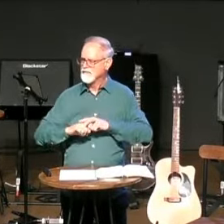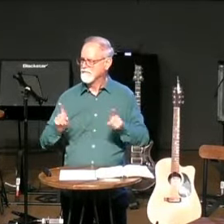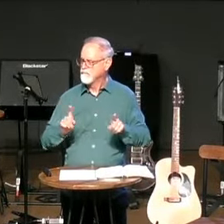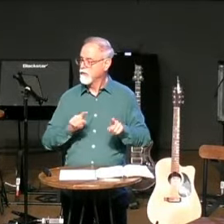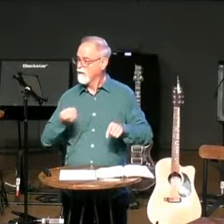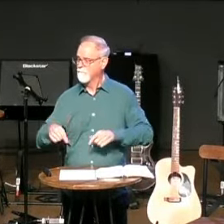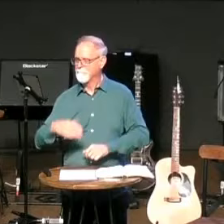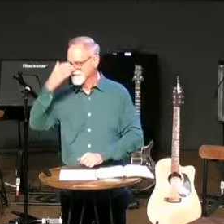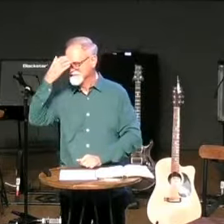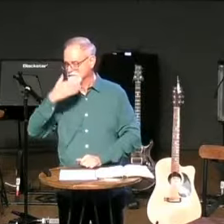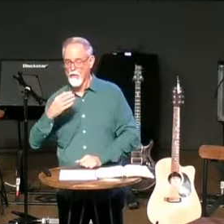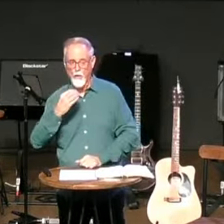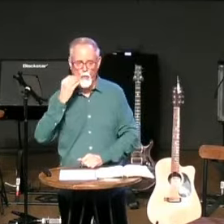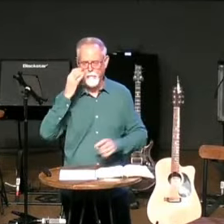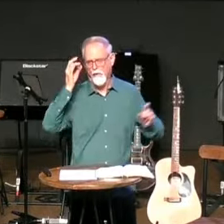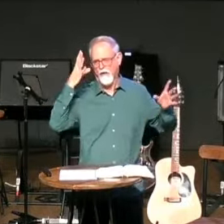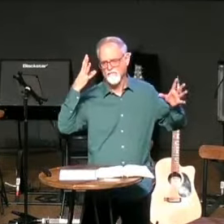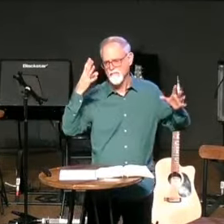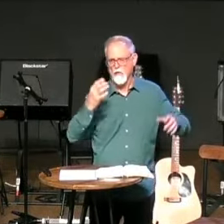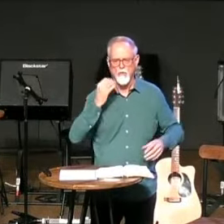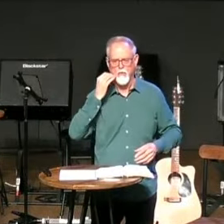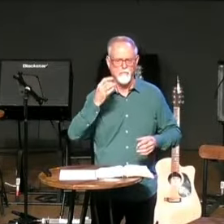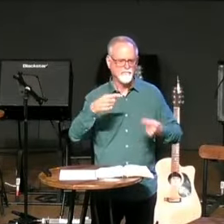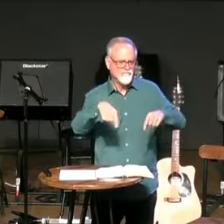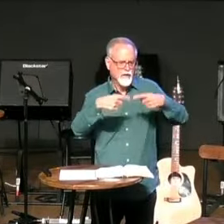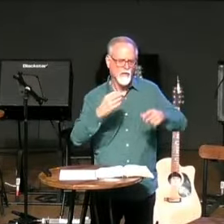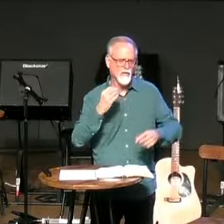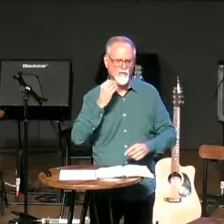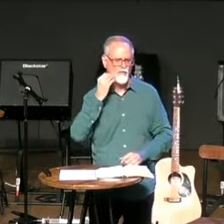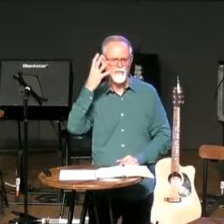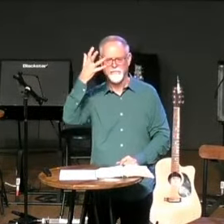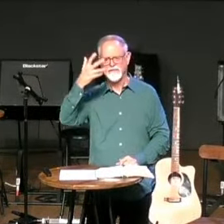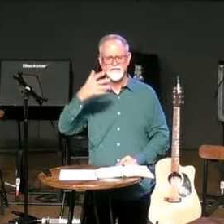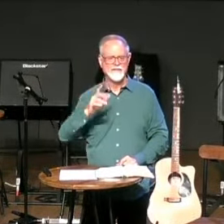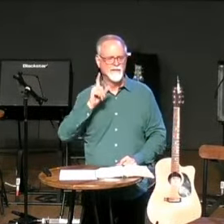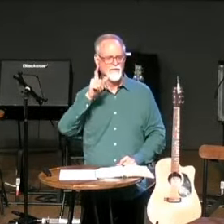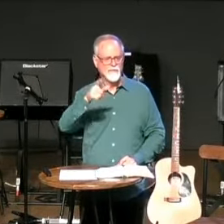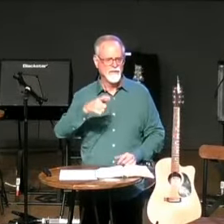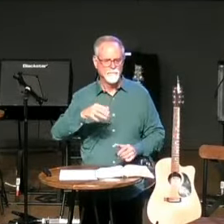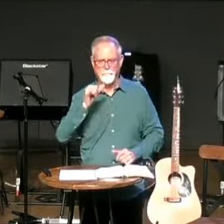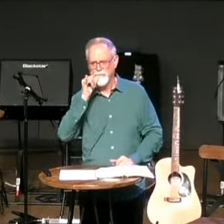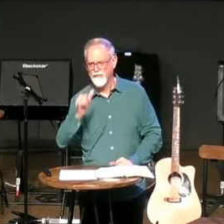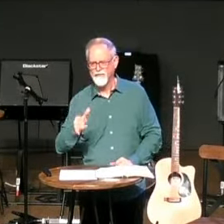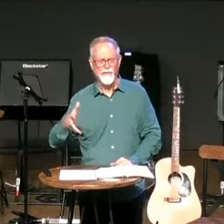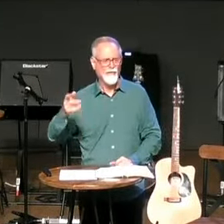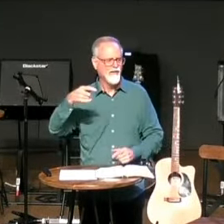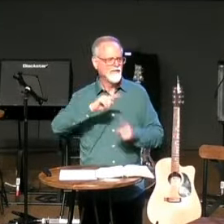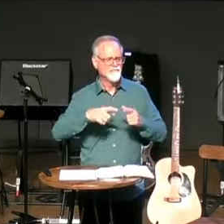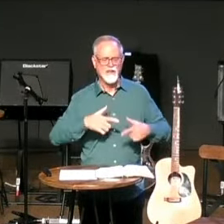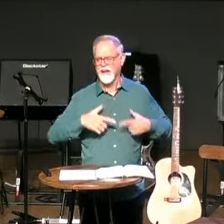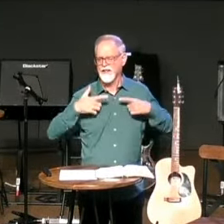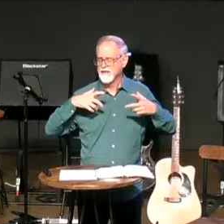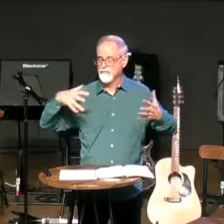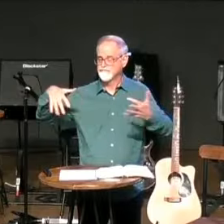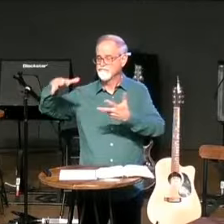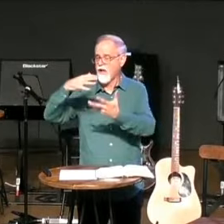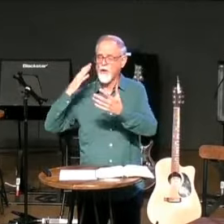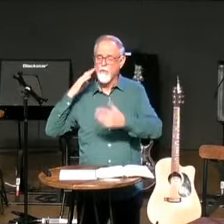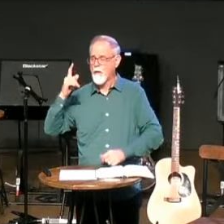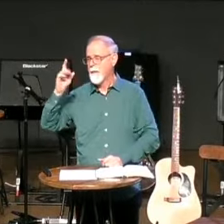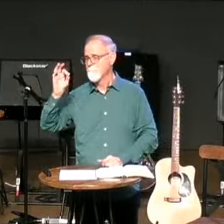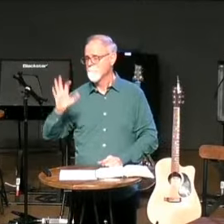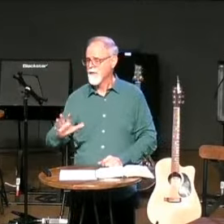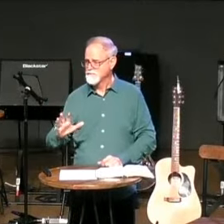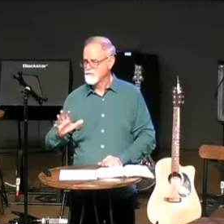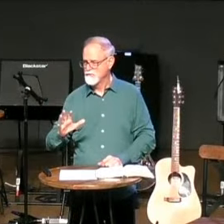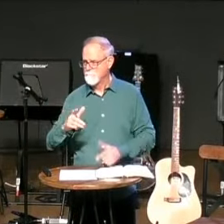Practice Jesus Christ in your life. Don't put it on. You know, some people, they come to church, they're all sweet and kind, then they go home and they're yelling and screaming